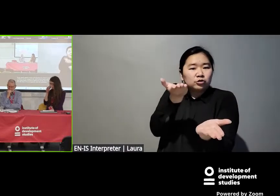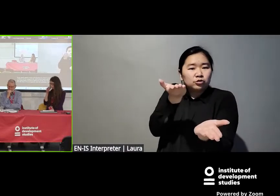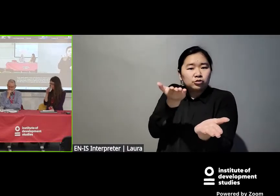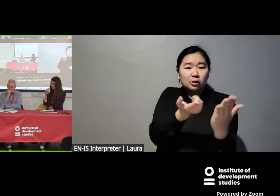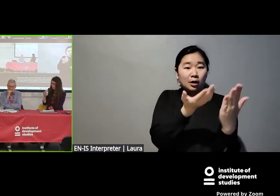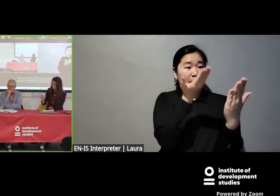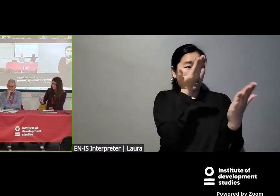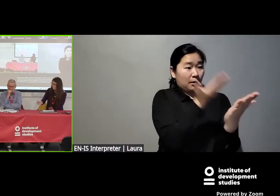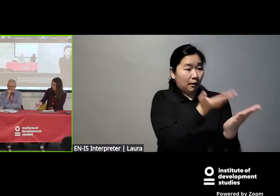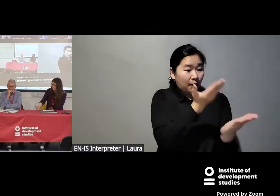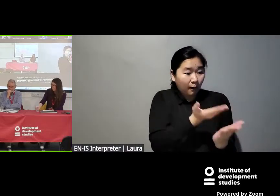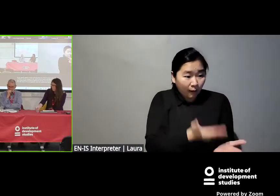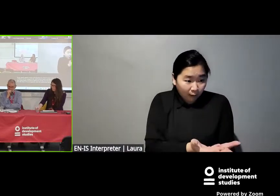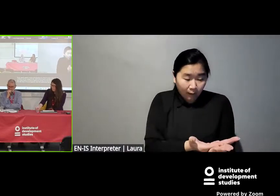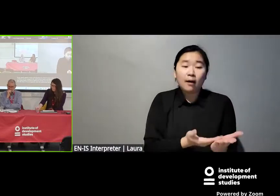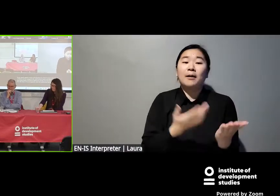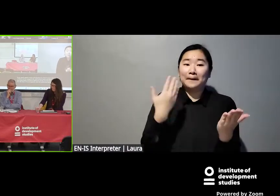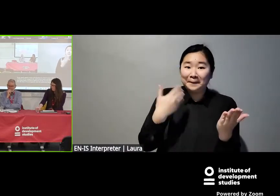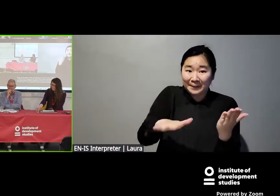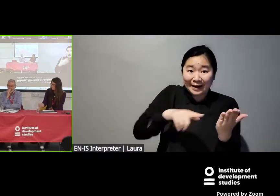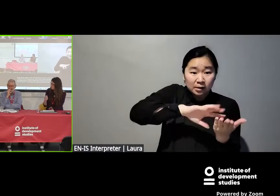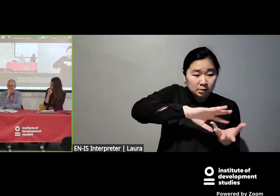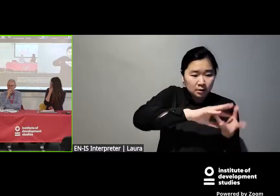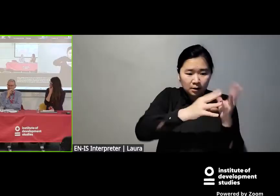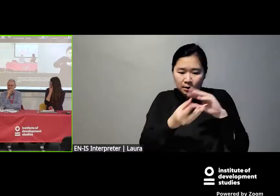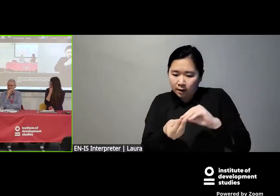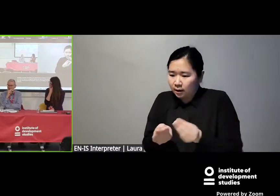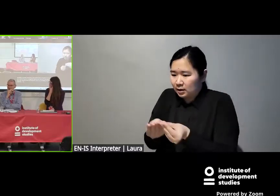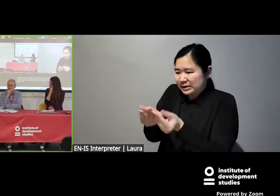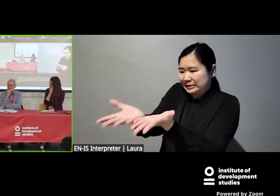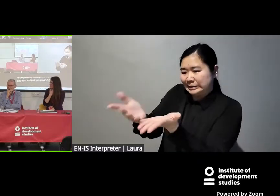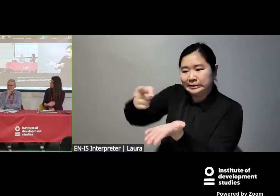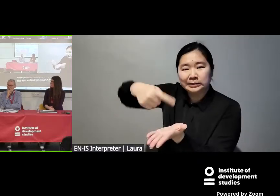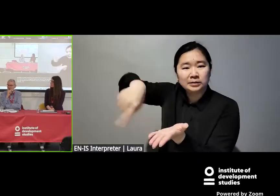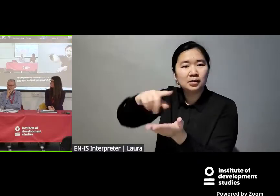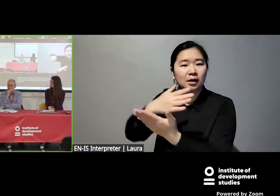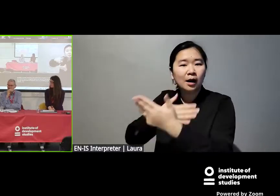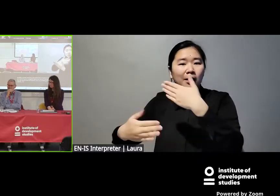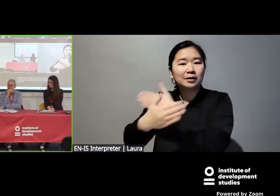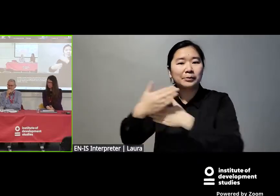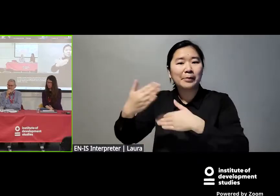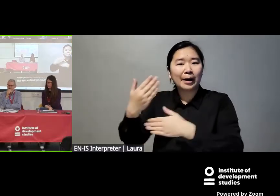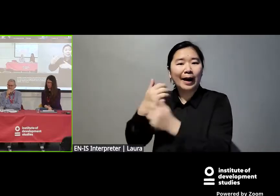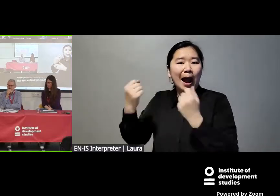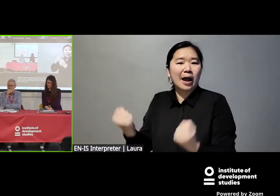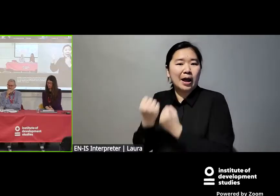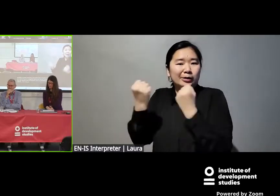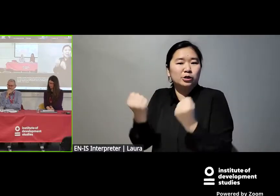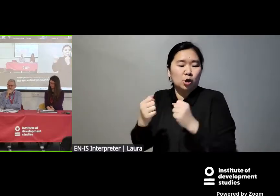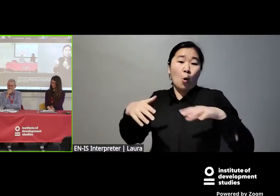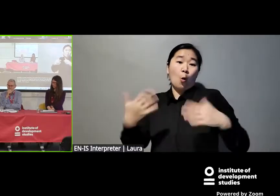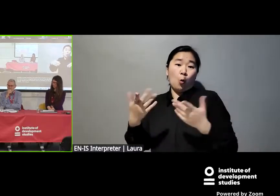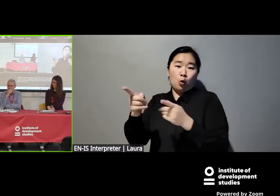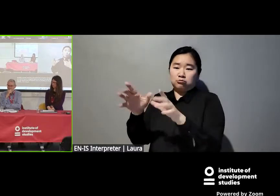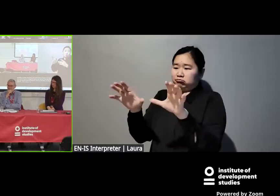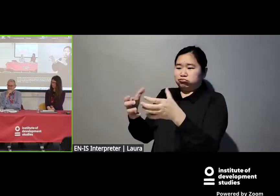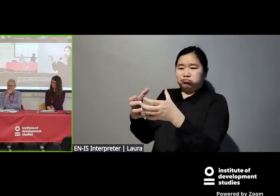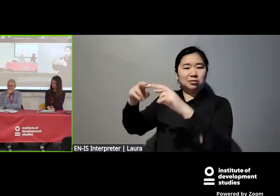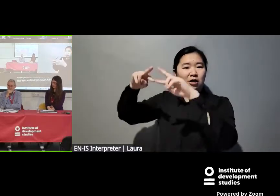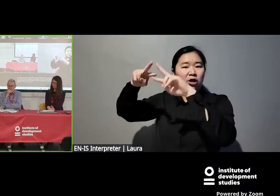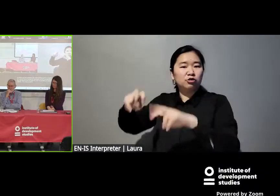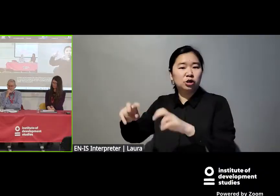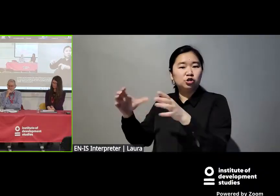speak to in a minute. IDS has a very rich history of working with participatory approaches and working with marginalised communities and marginalised